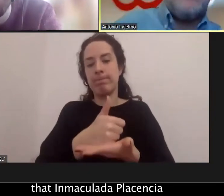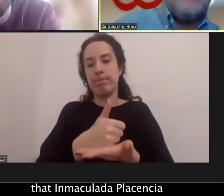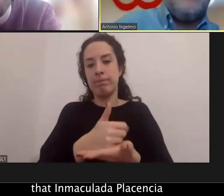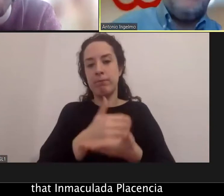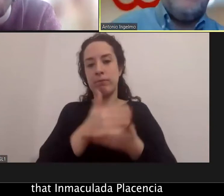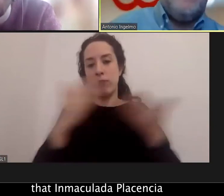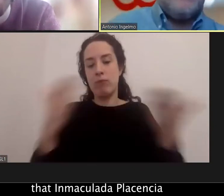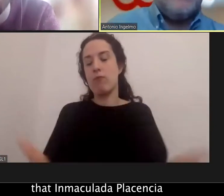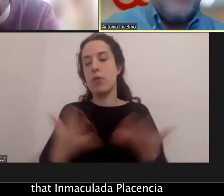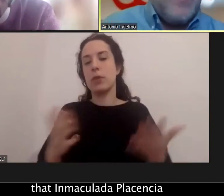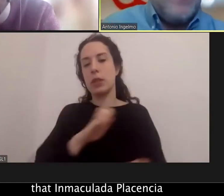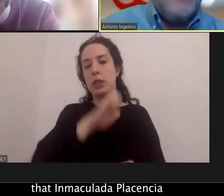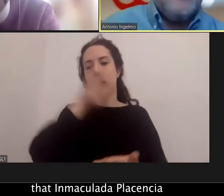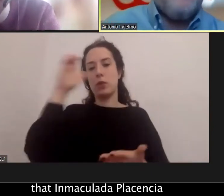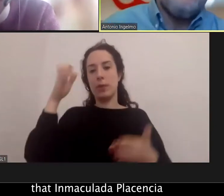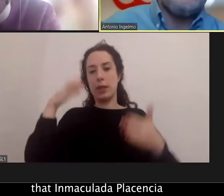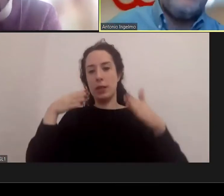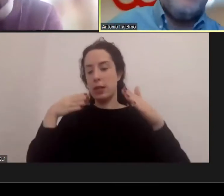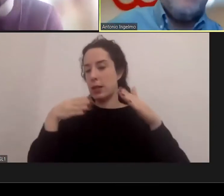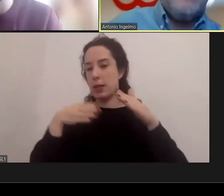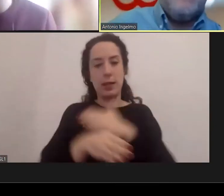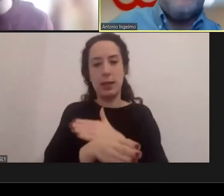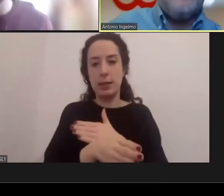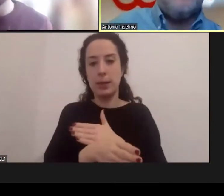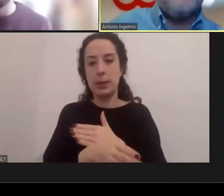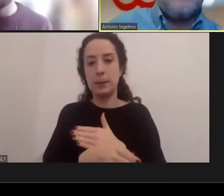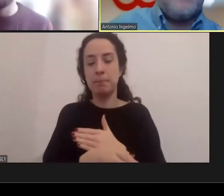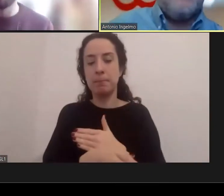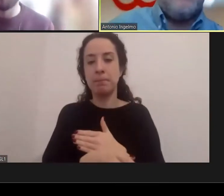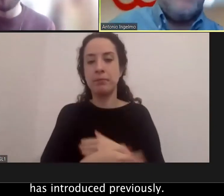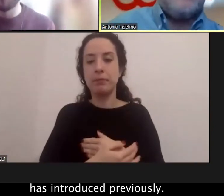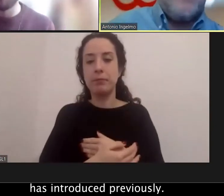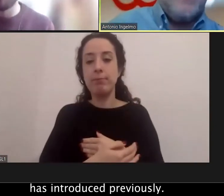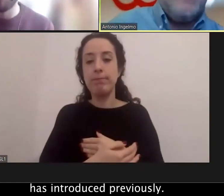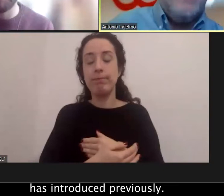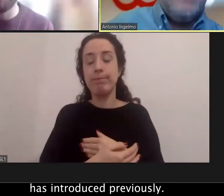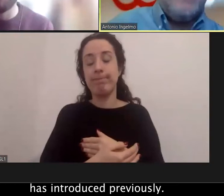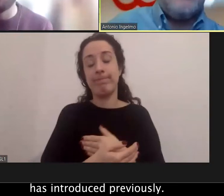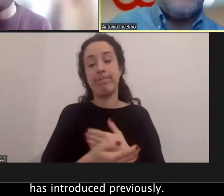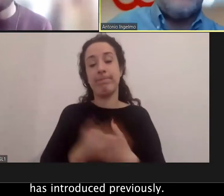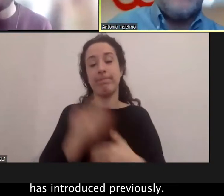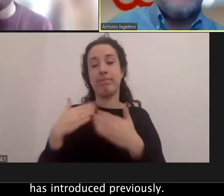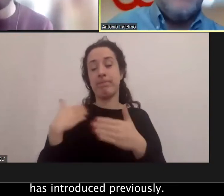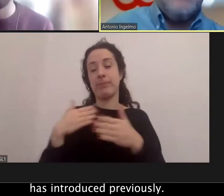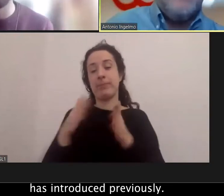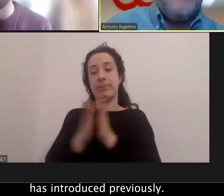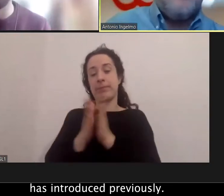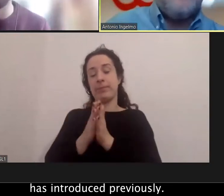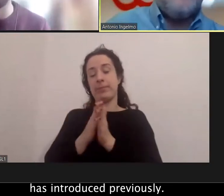European Accessibility Act that previously Inmaculada Placencia has introduced us.